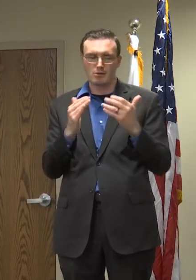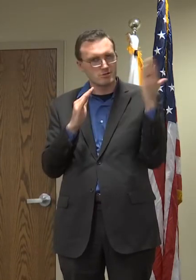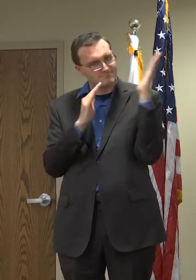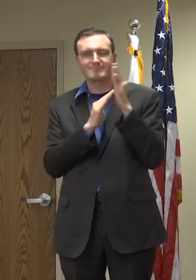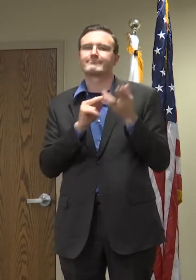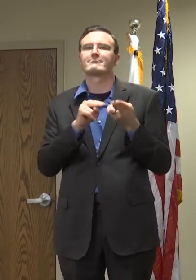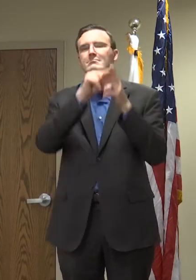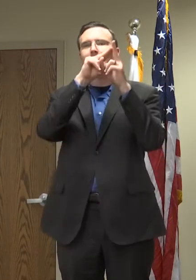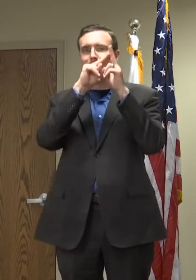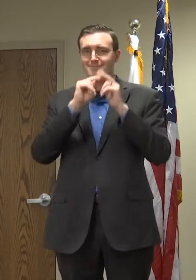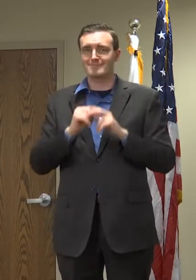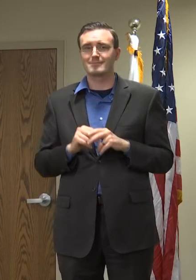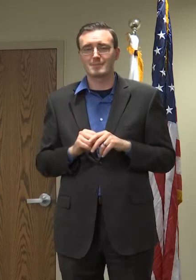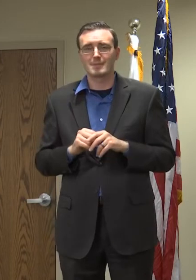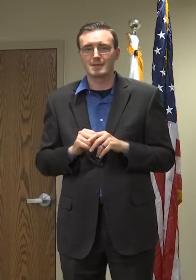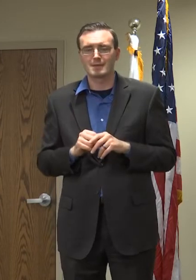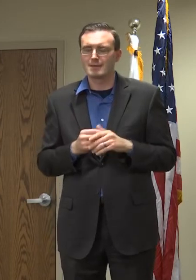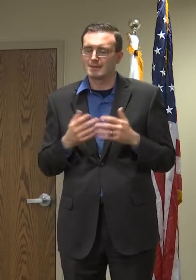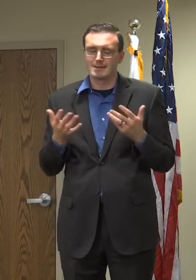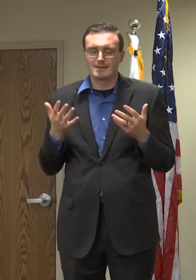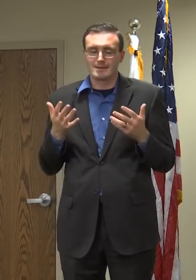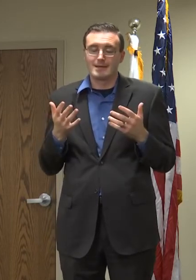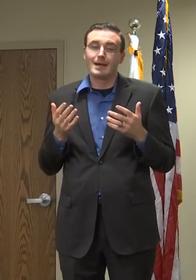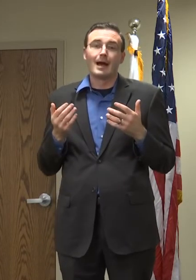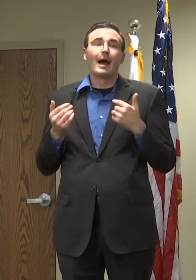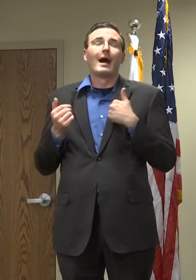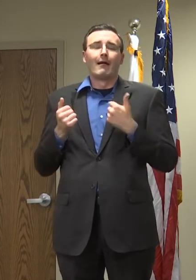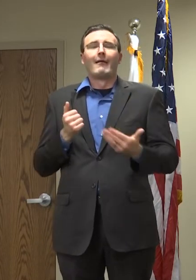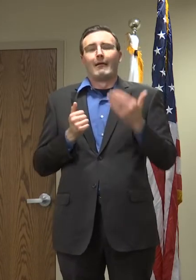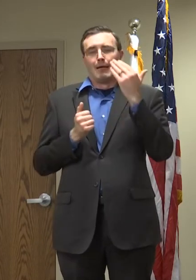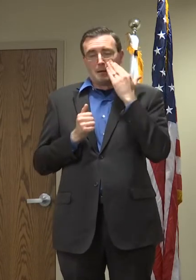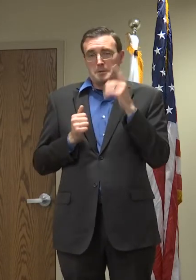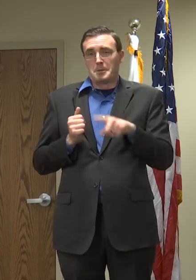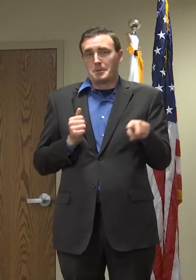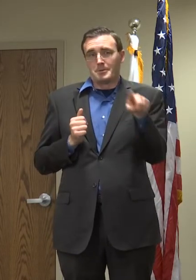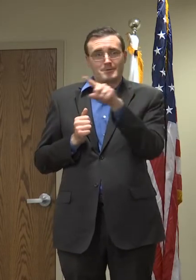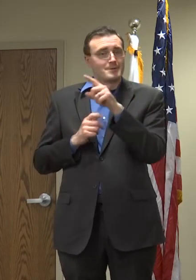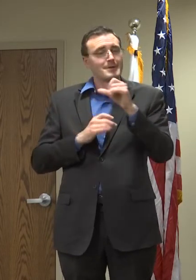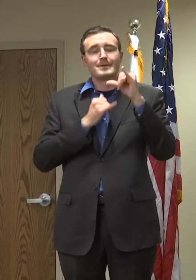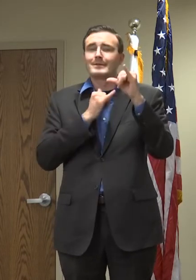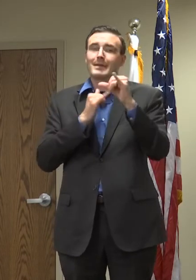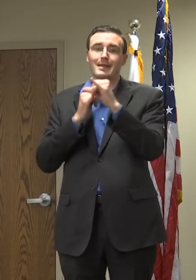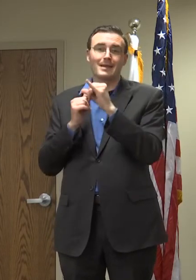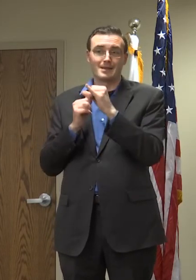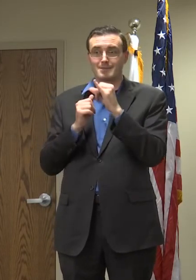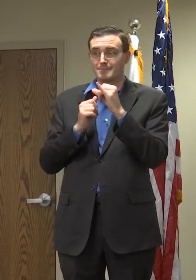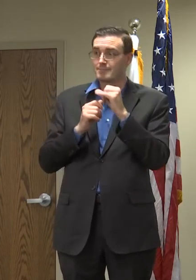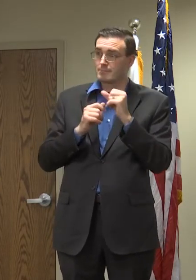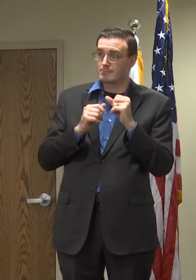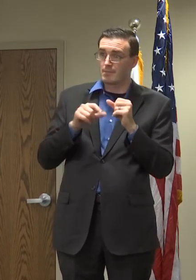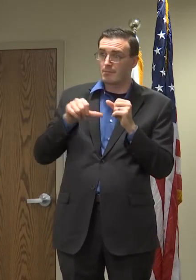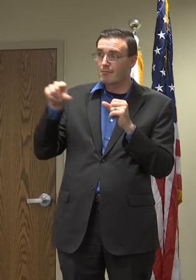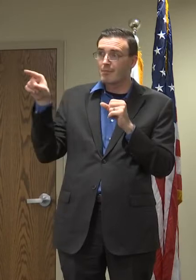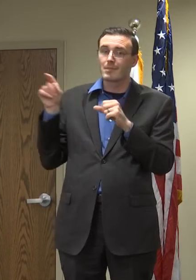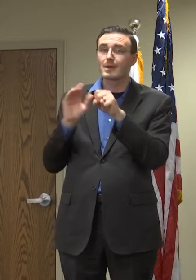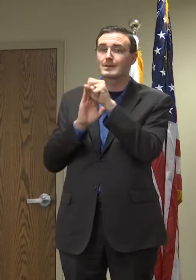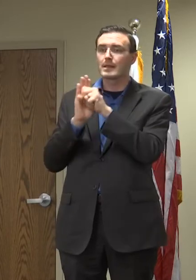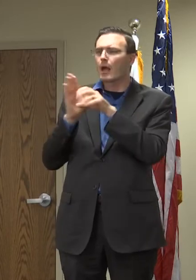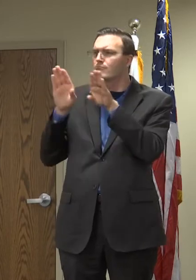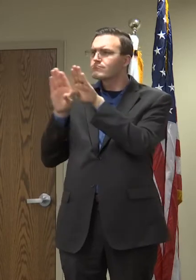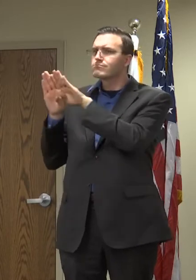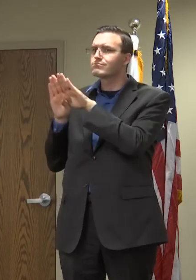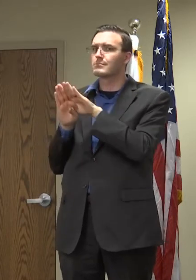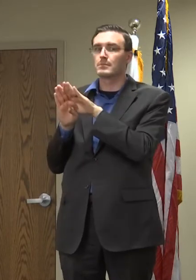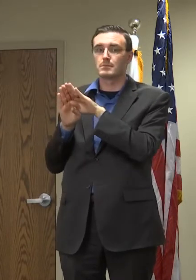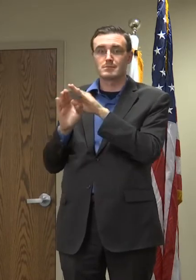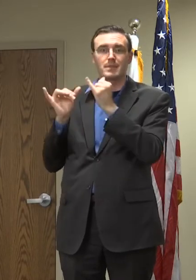of Rockford and Winnebago County, we don't want to go where these other states have been and where they're going right now. From the start,